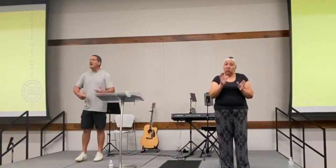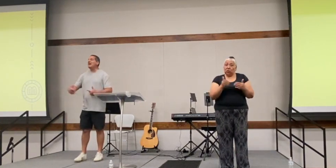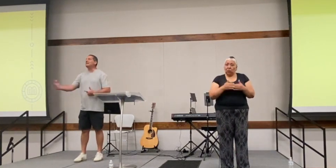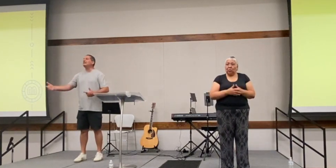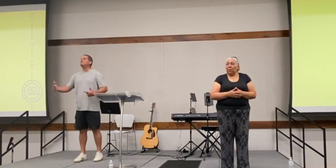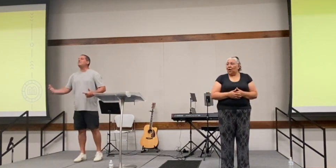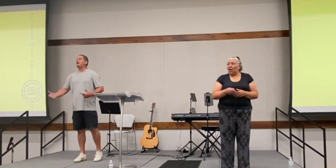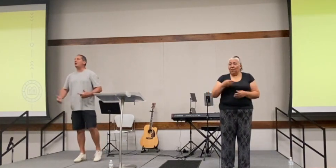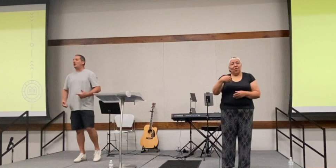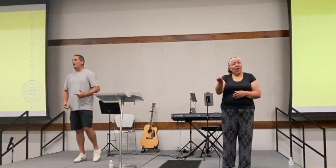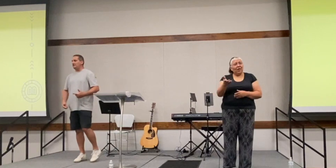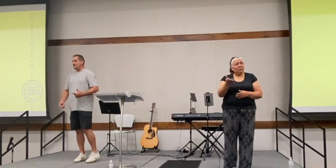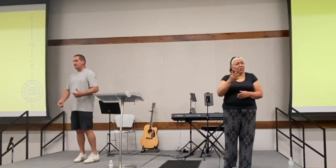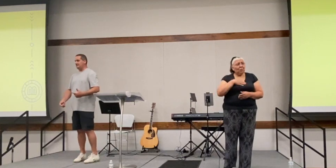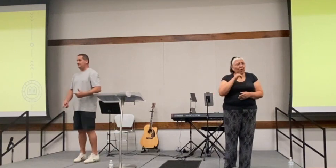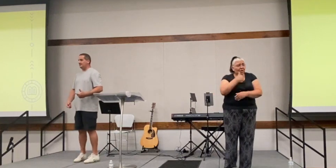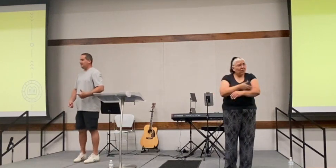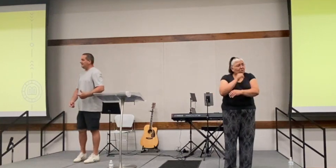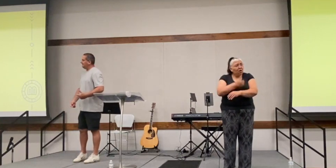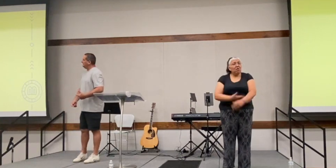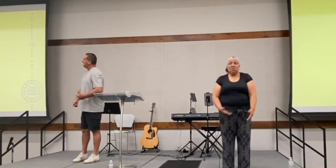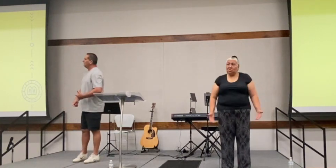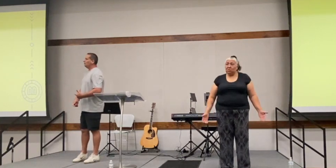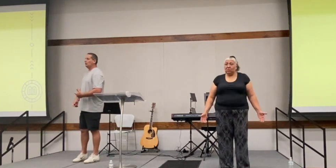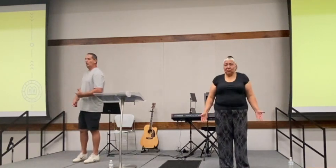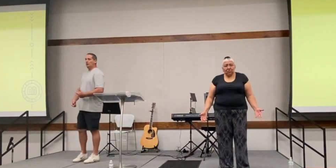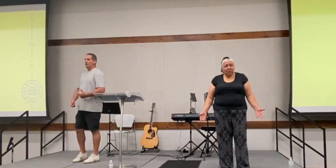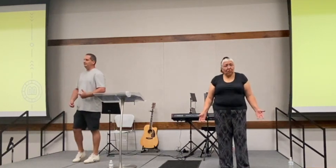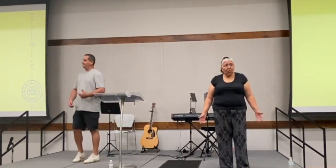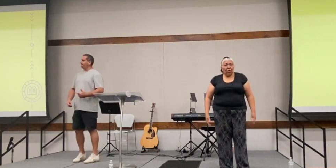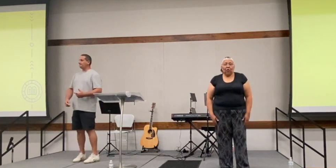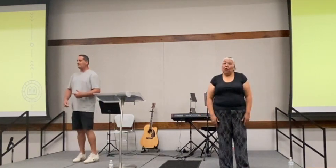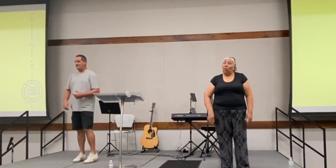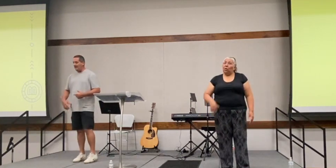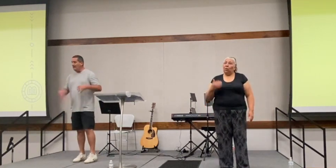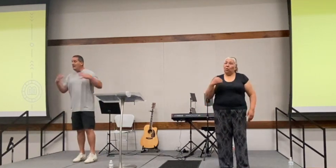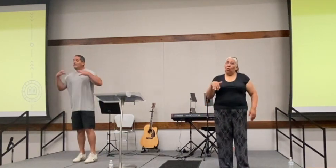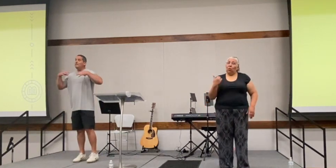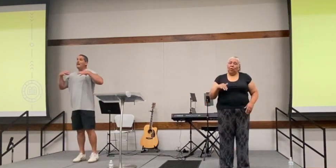And they're handing them to my girls. Cool.